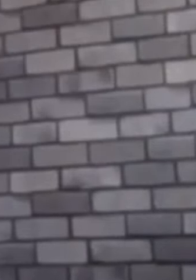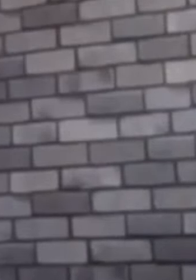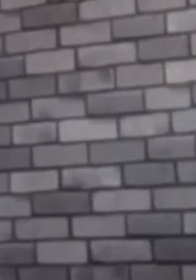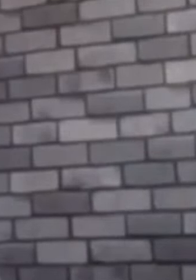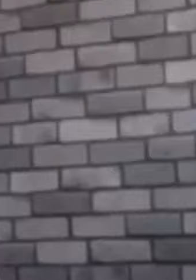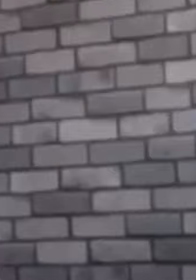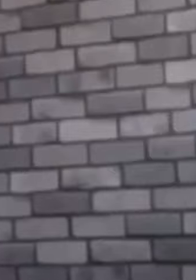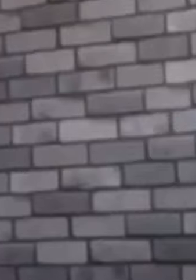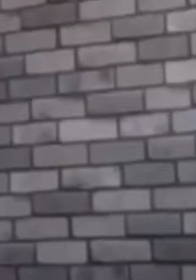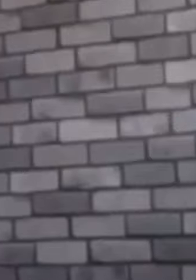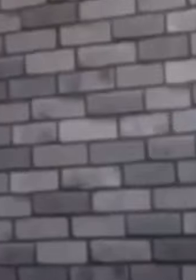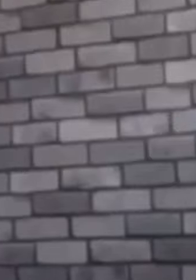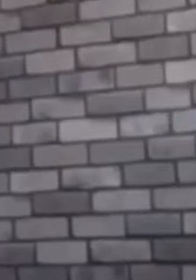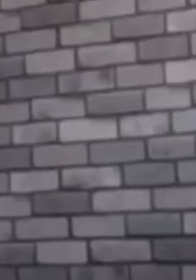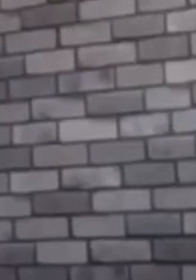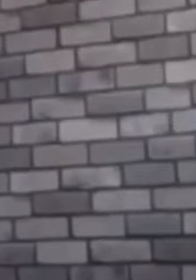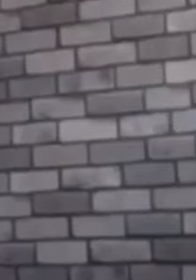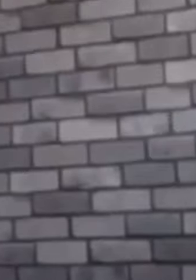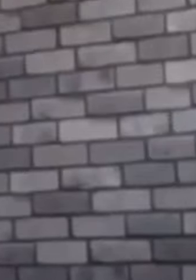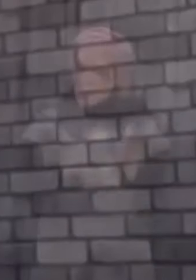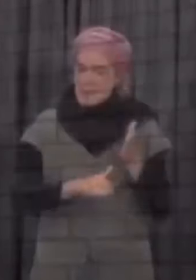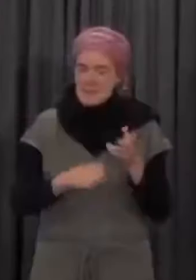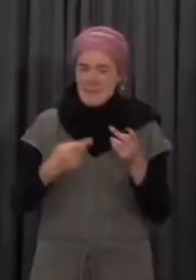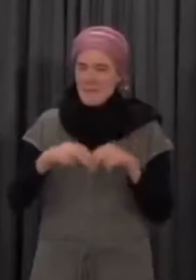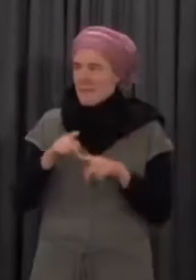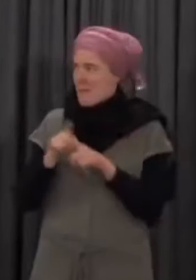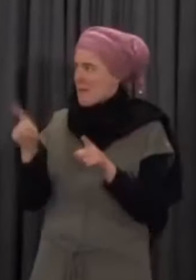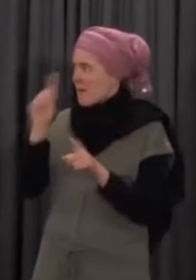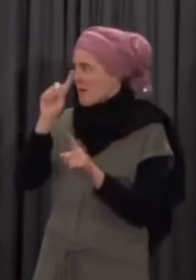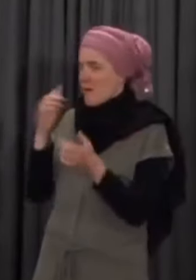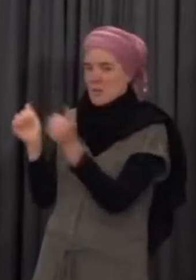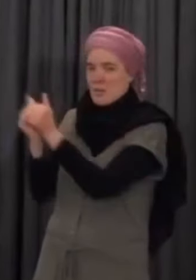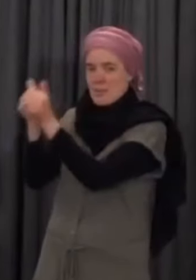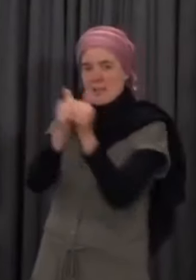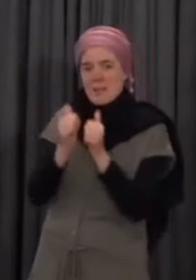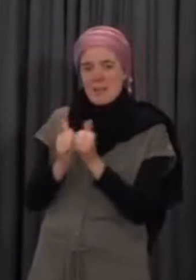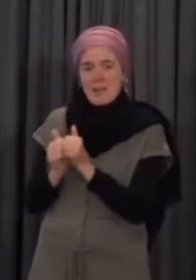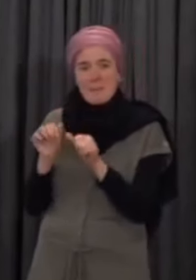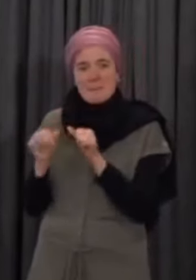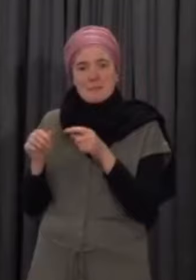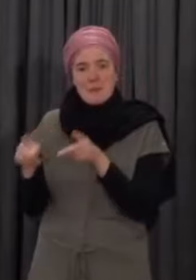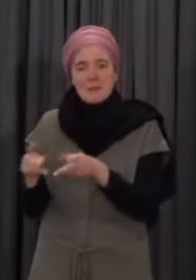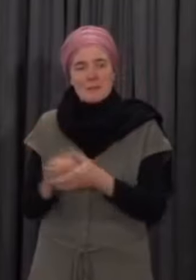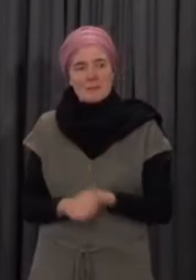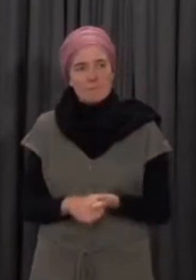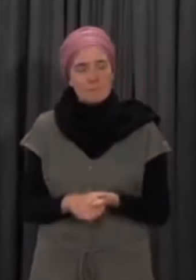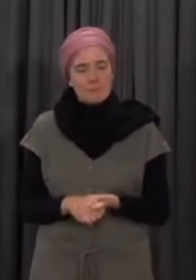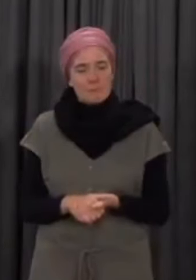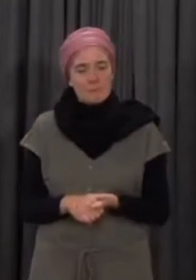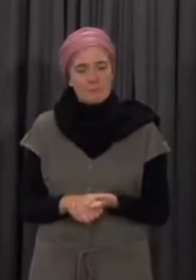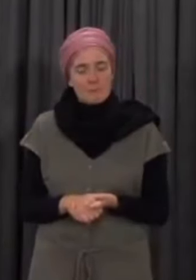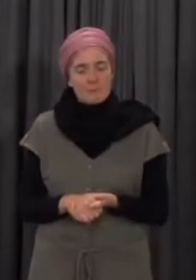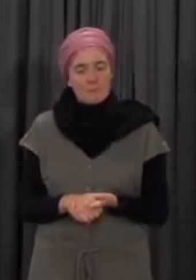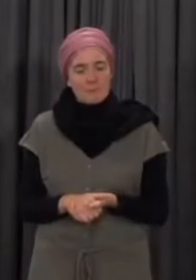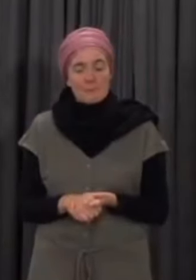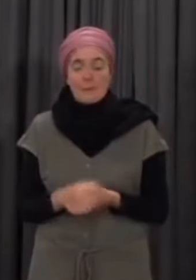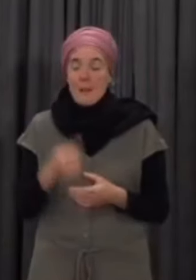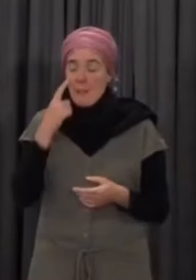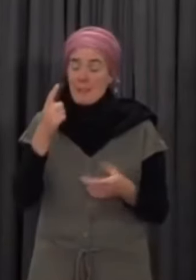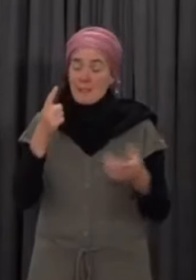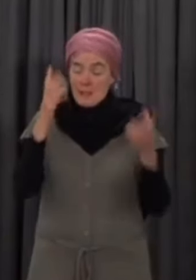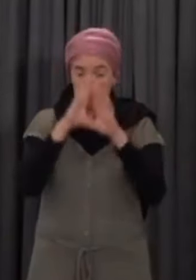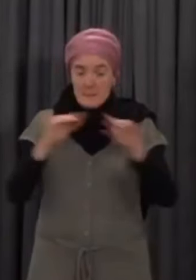the one sort of best way to tackle it. Well, look, I think the message for your readers and people in Wales is